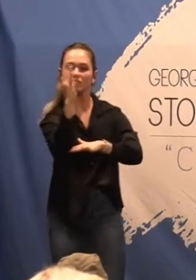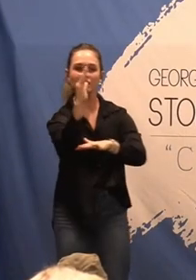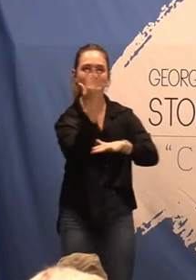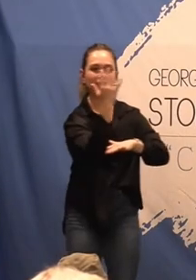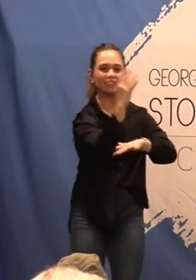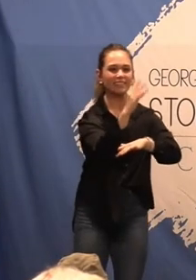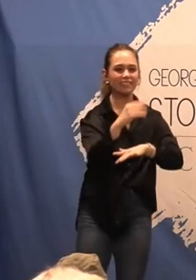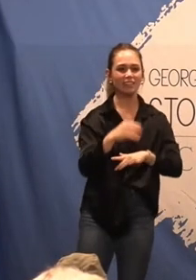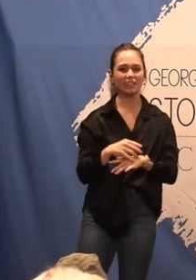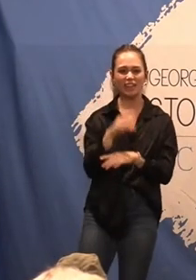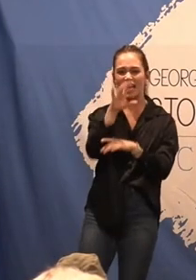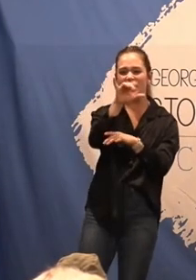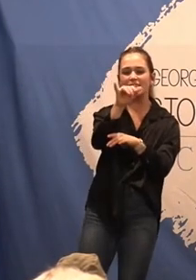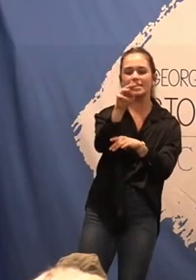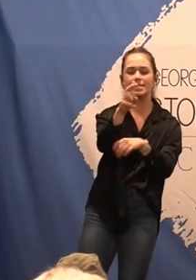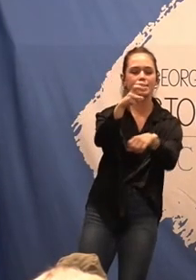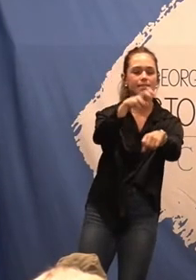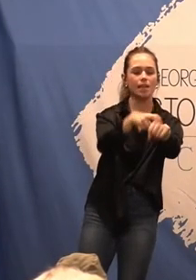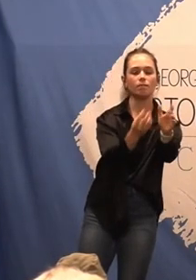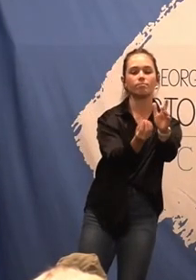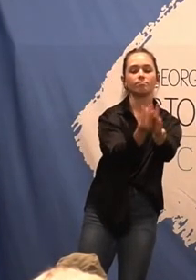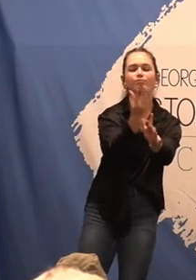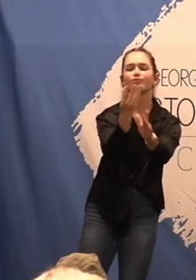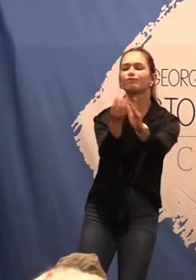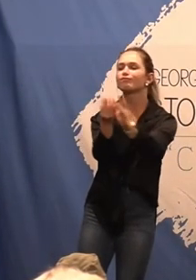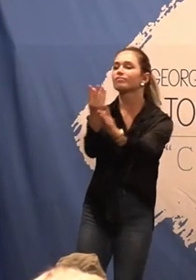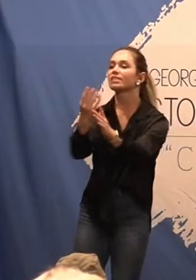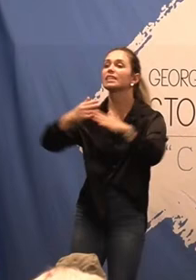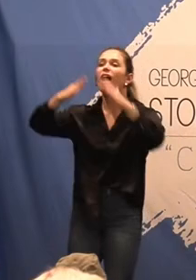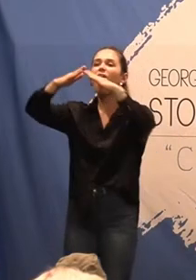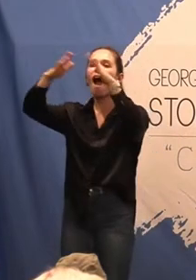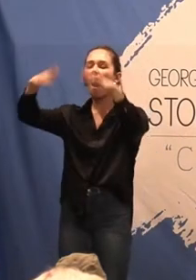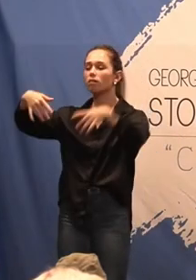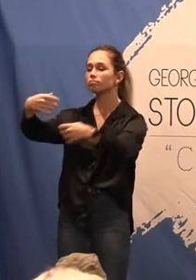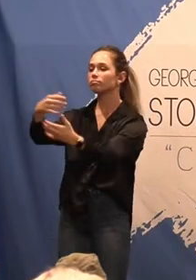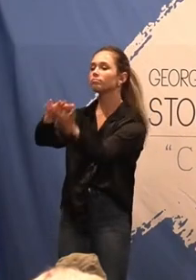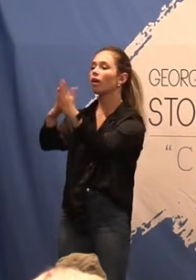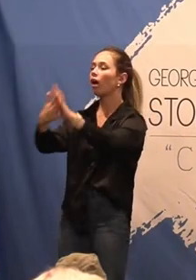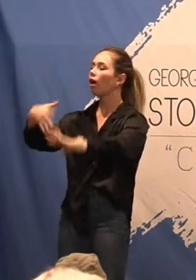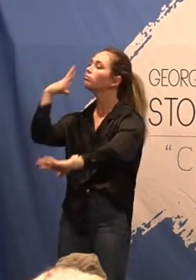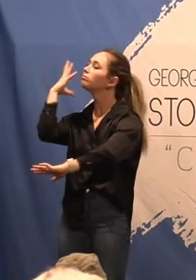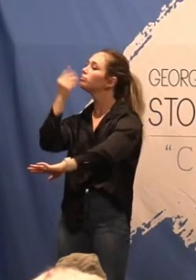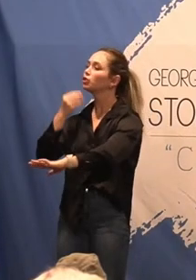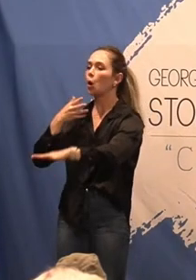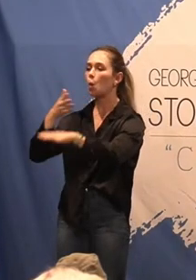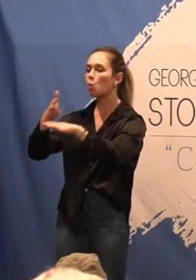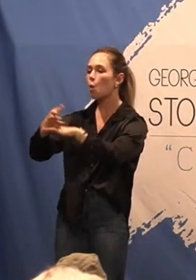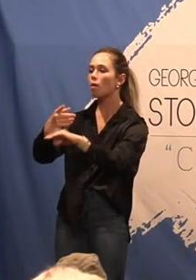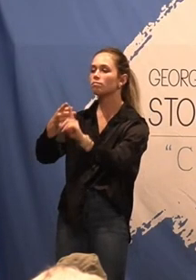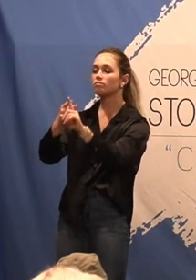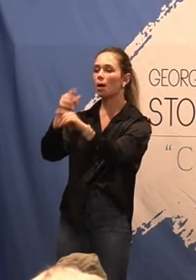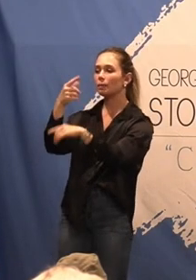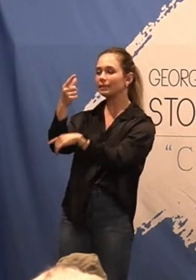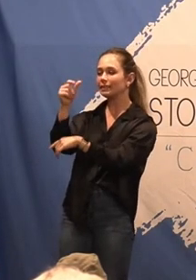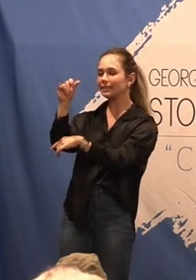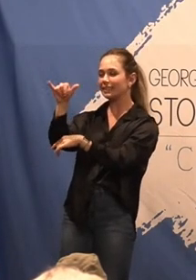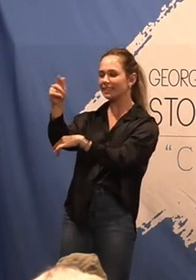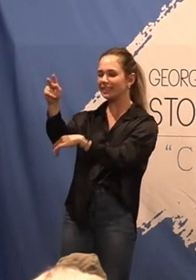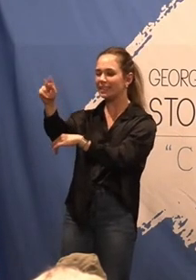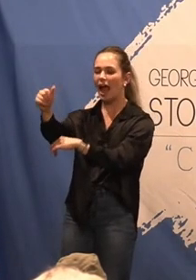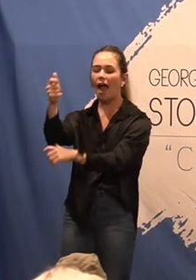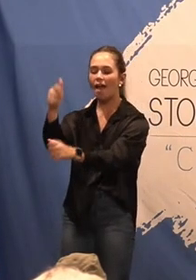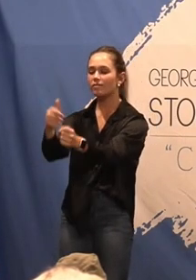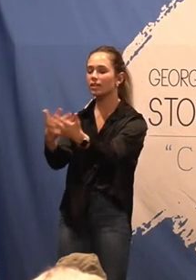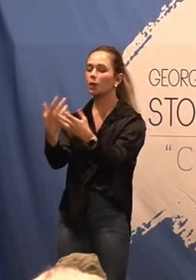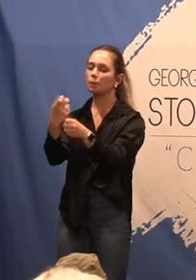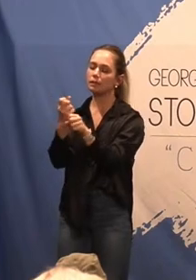of everlasting yams, and the house was made beautiful with wood only grown in Guyana. And everything was